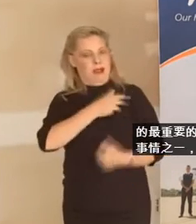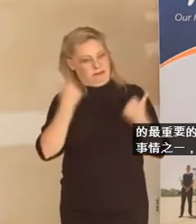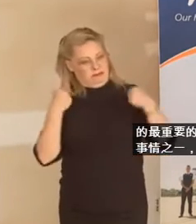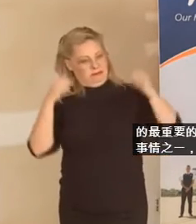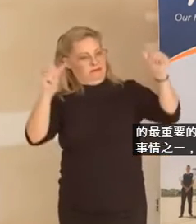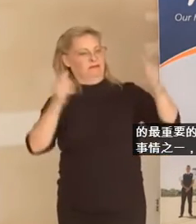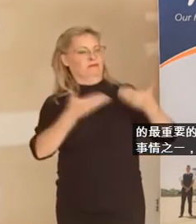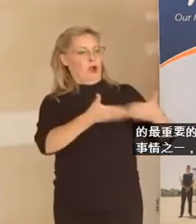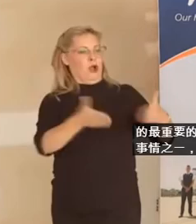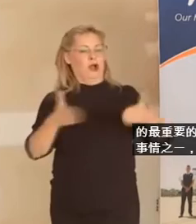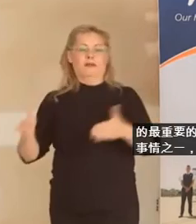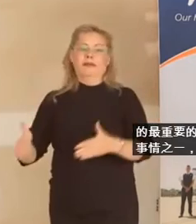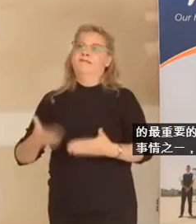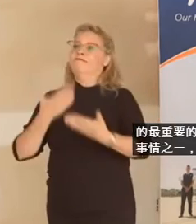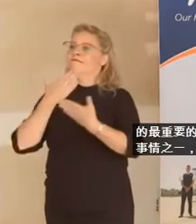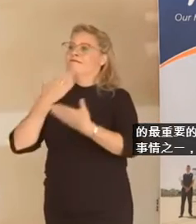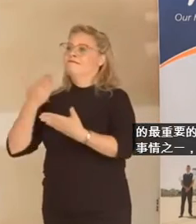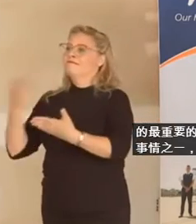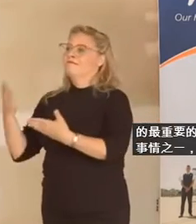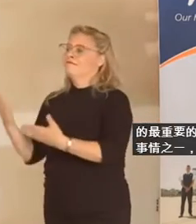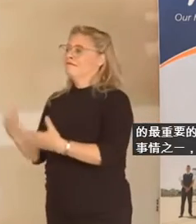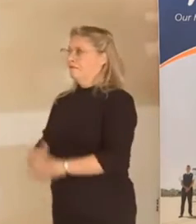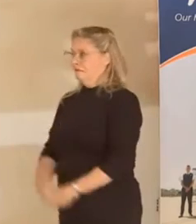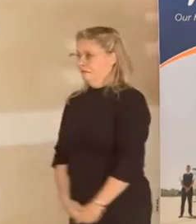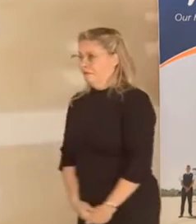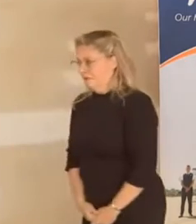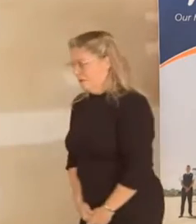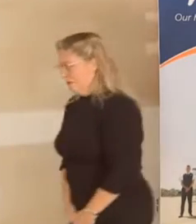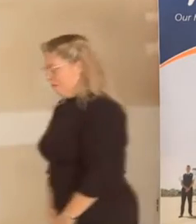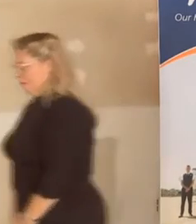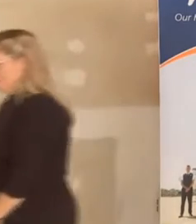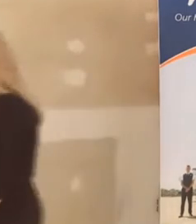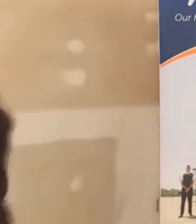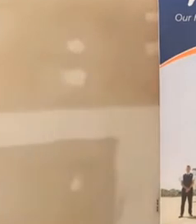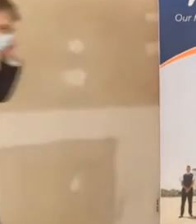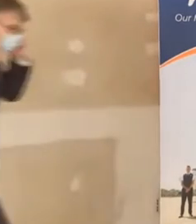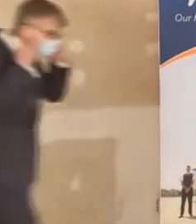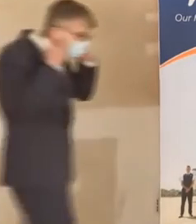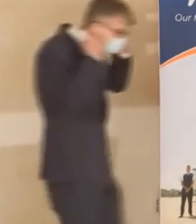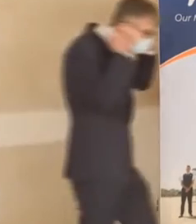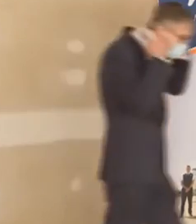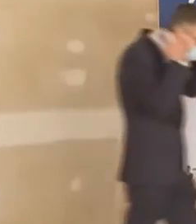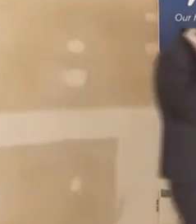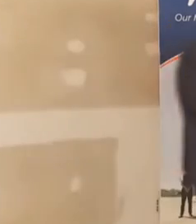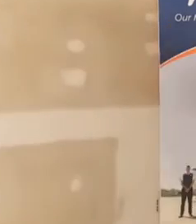through 2022. So, Dr. McAnulty.